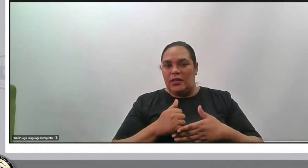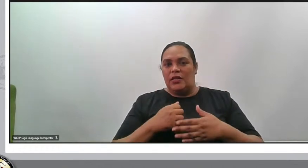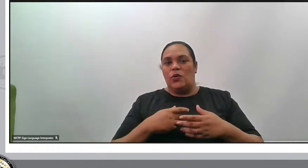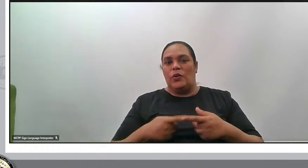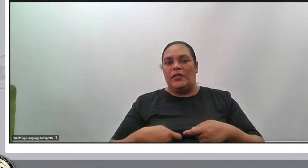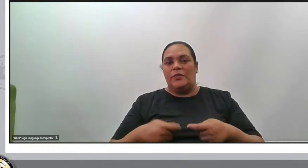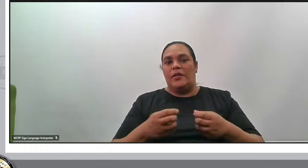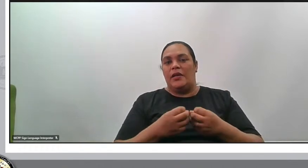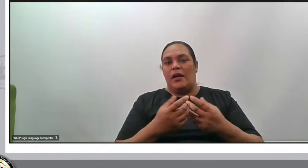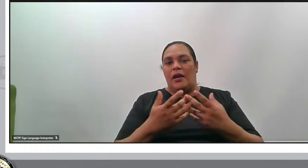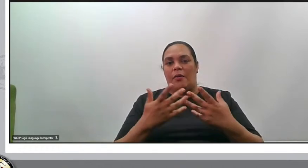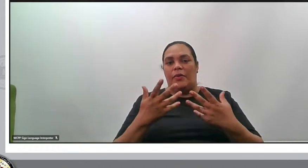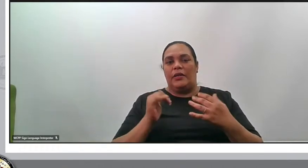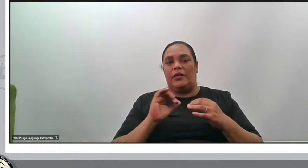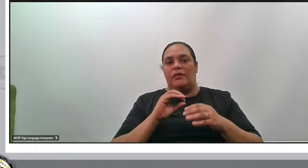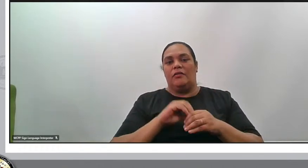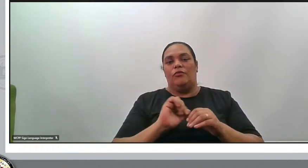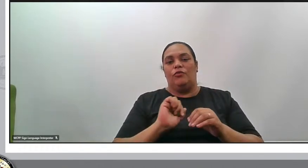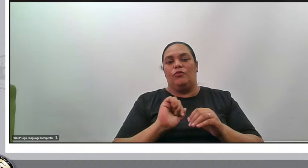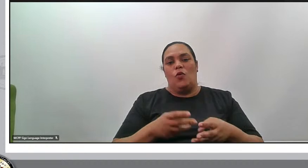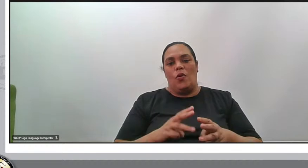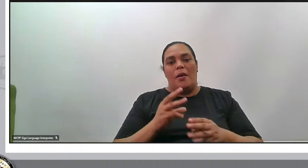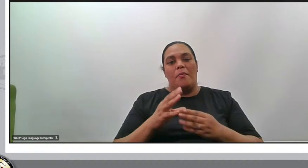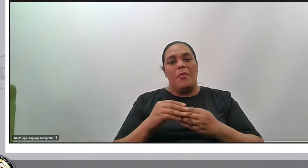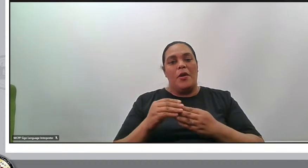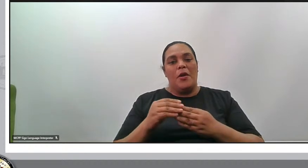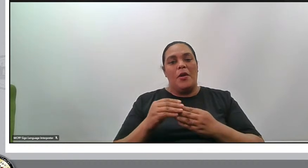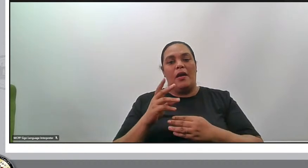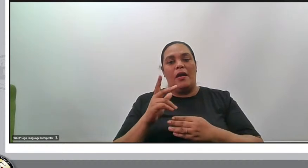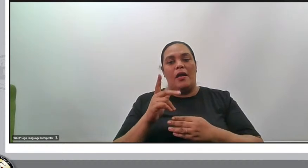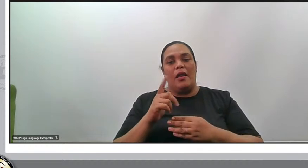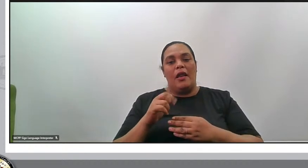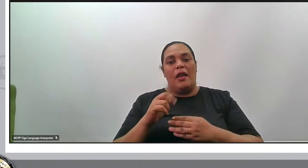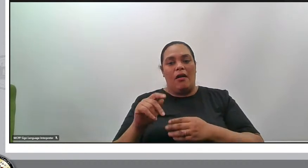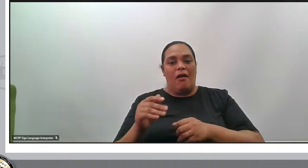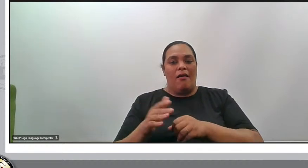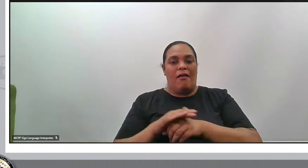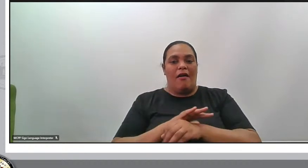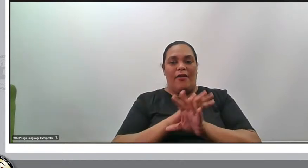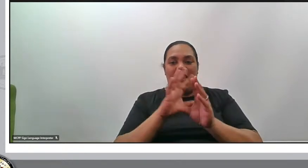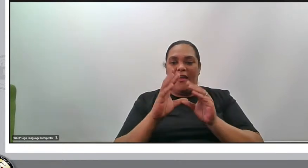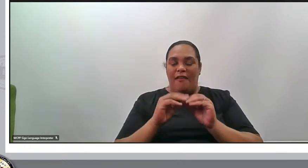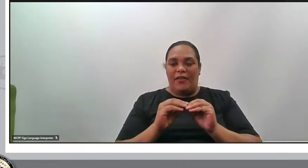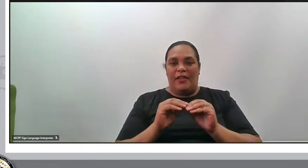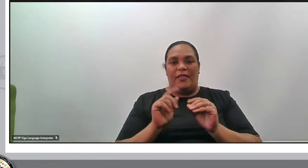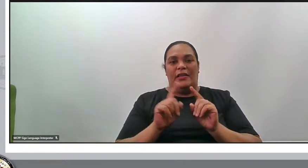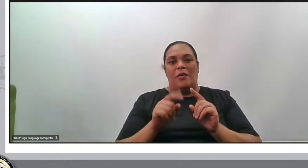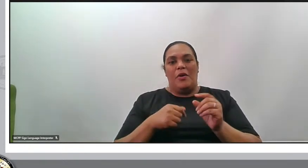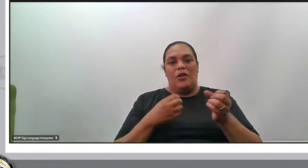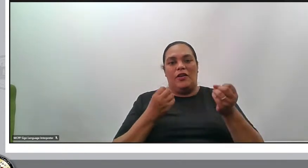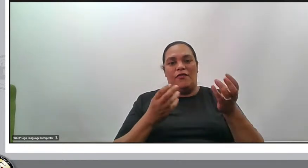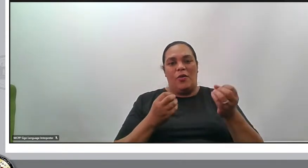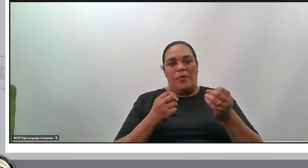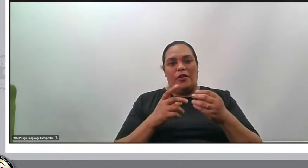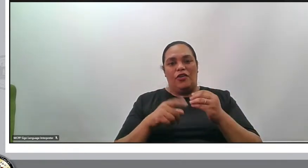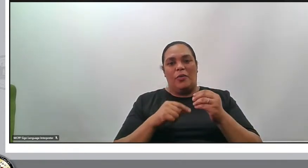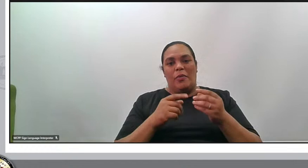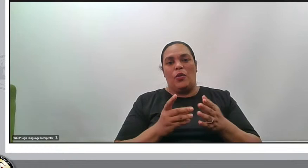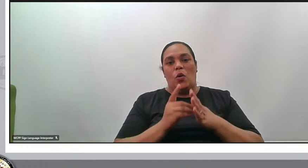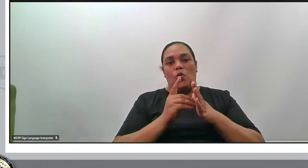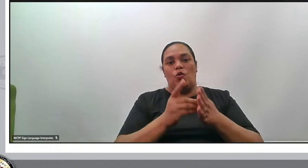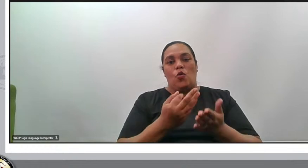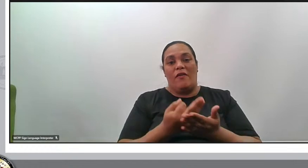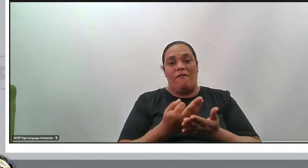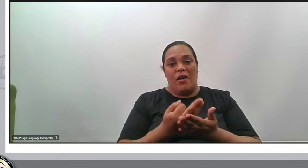to in that regard. Member Lacker has covered my particular one also on the information regarding the donor